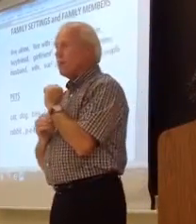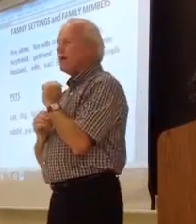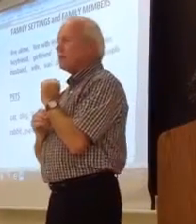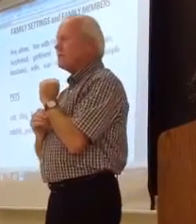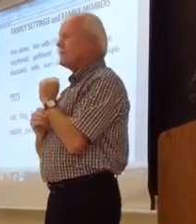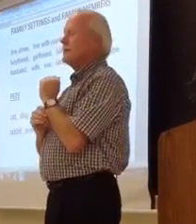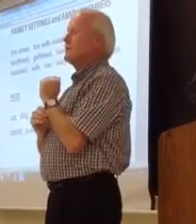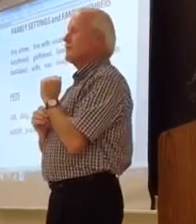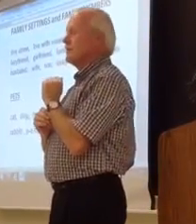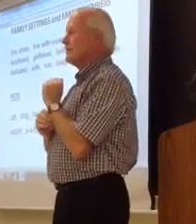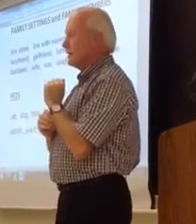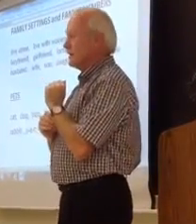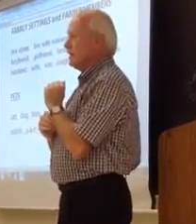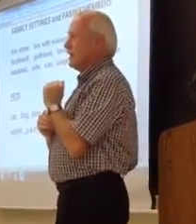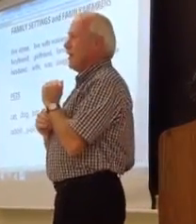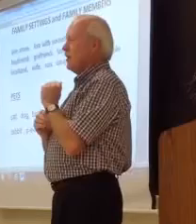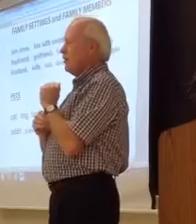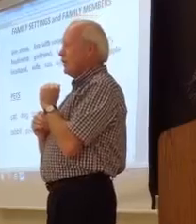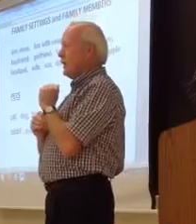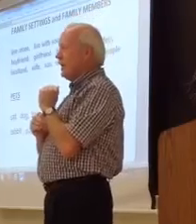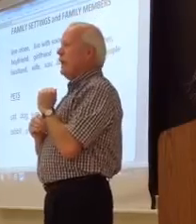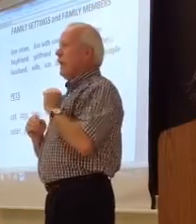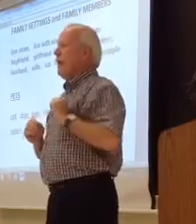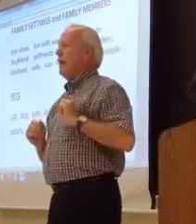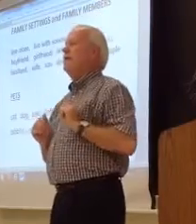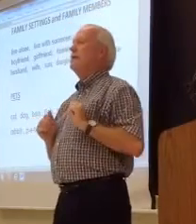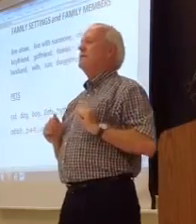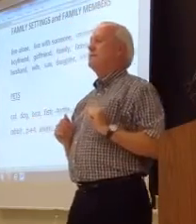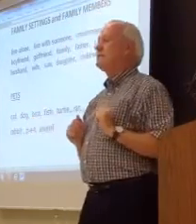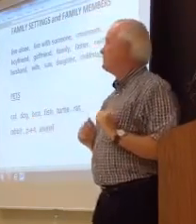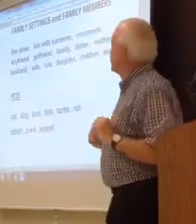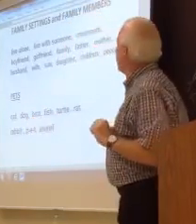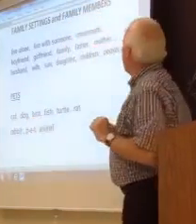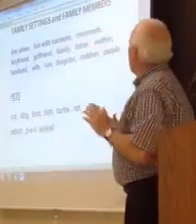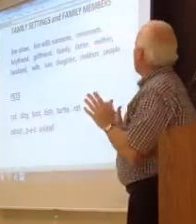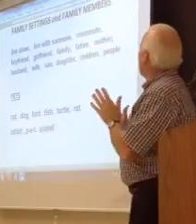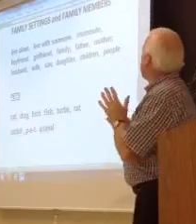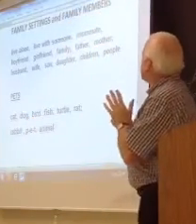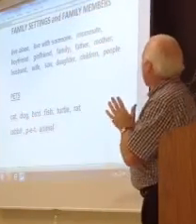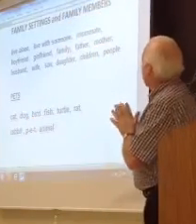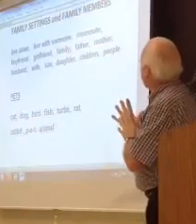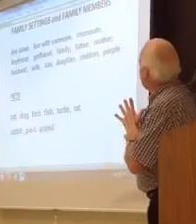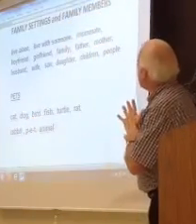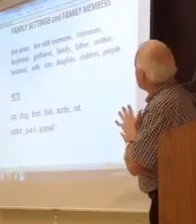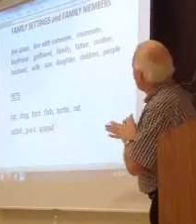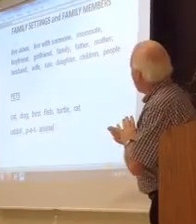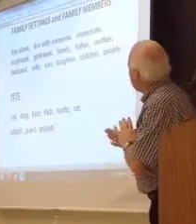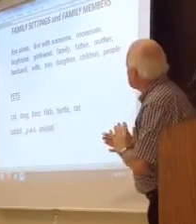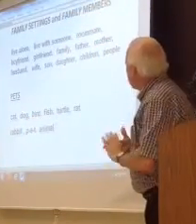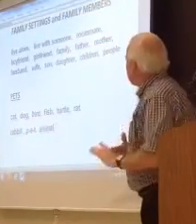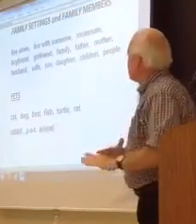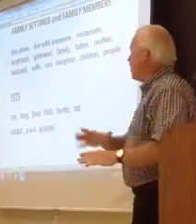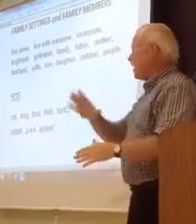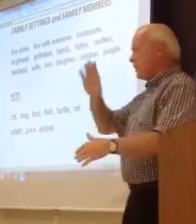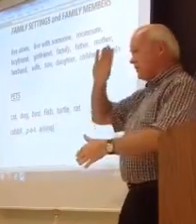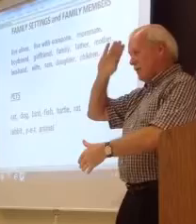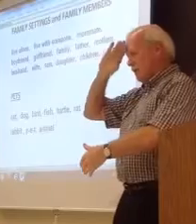sometimes. Are you kidding? Where was I? Husband and wife, son and daughter.